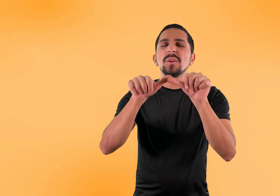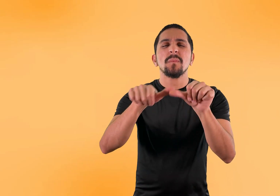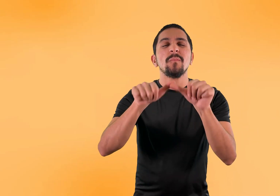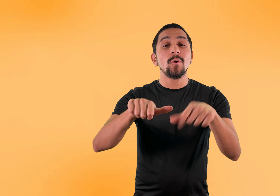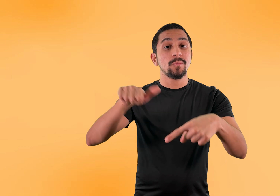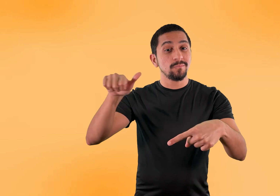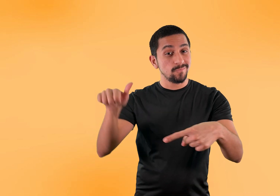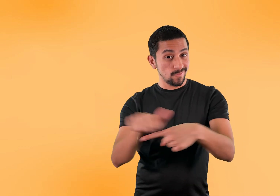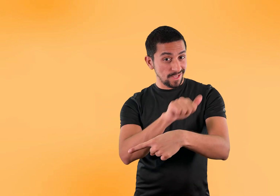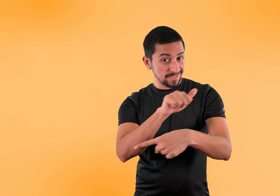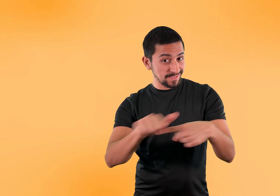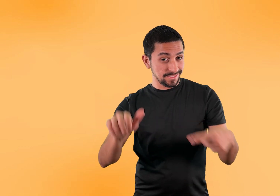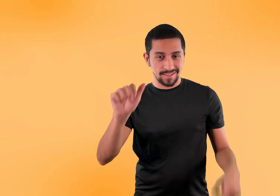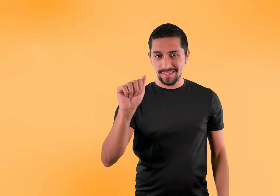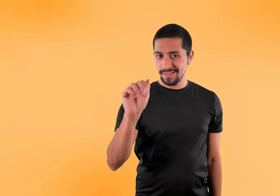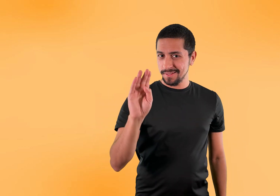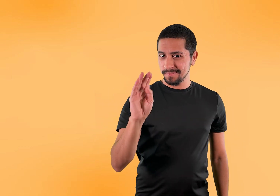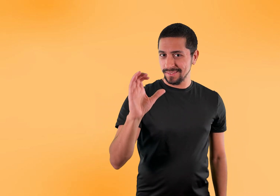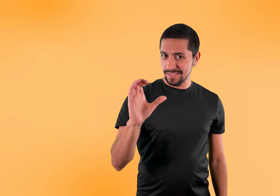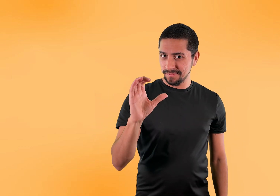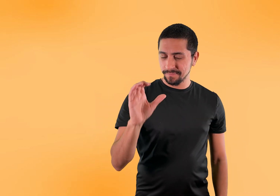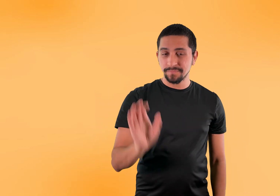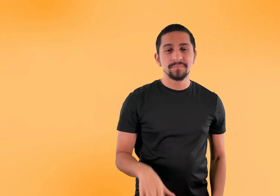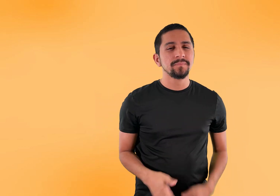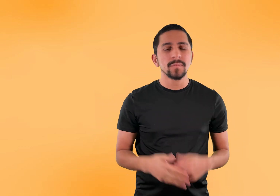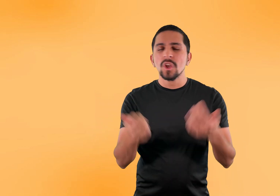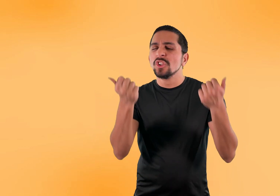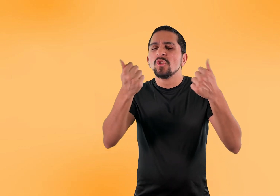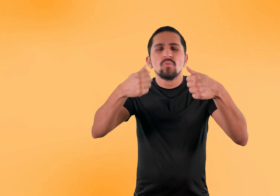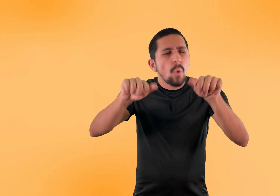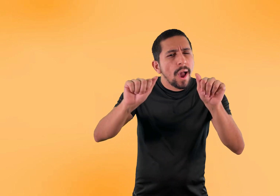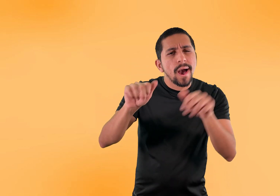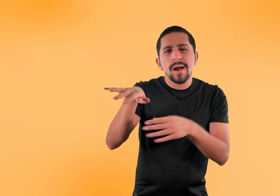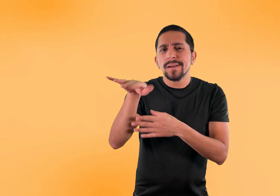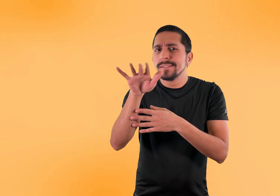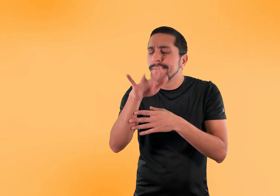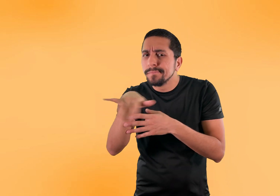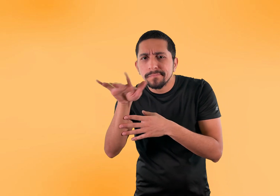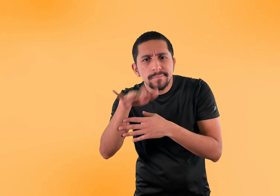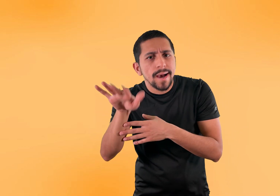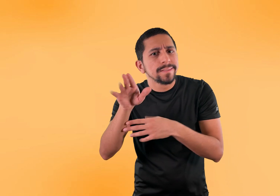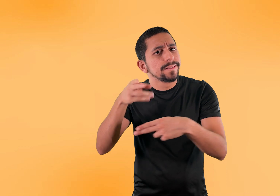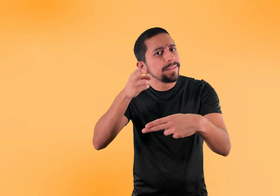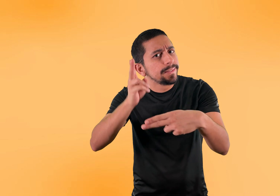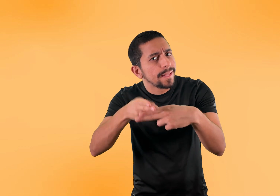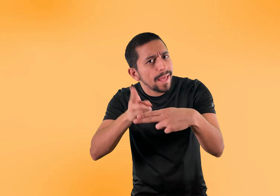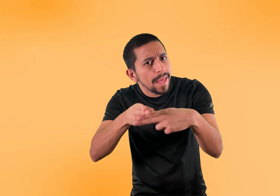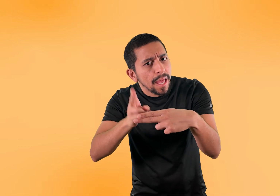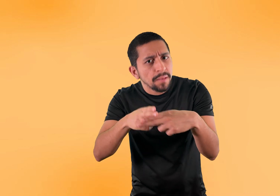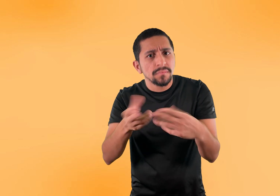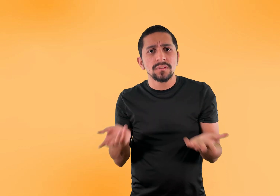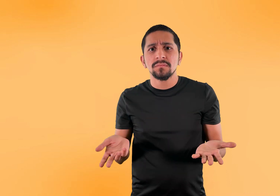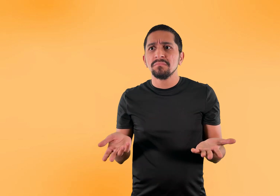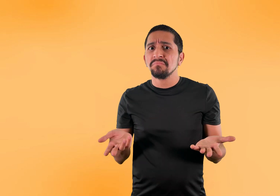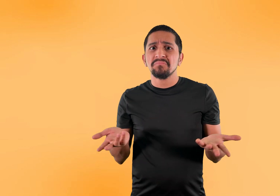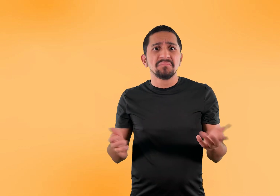Keep practicing your alphabet and try fingerspelling names